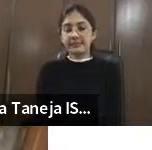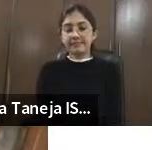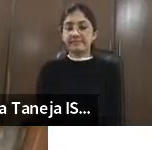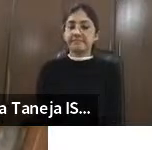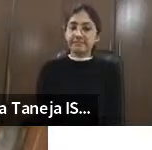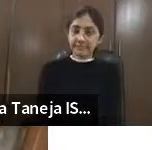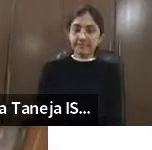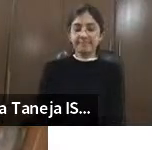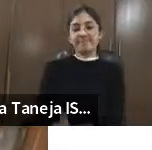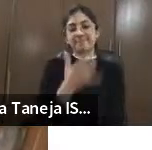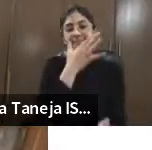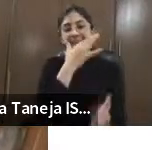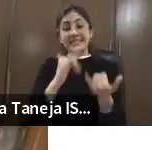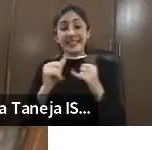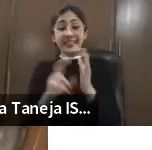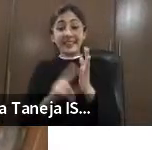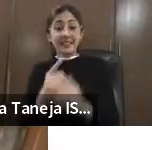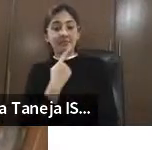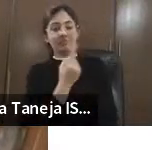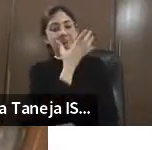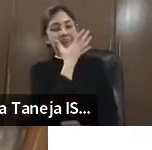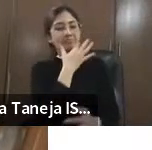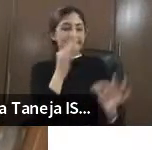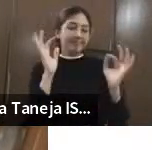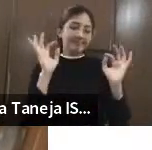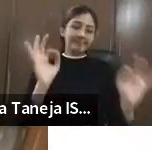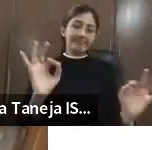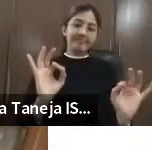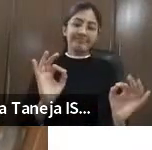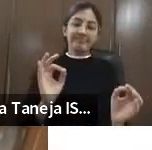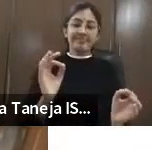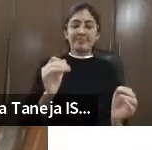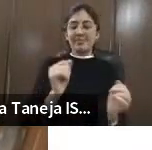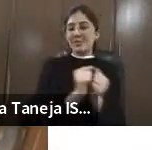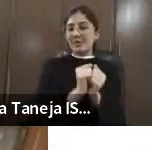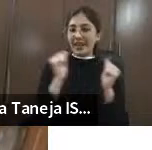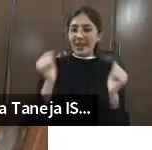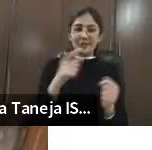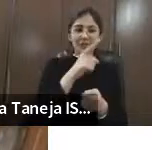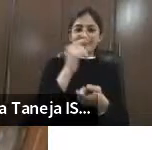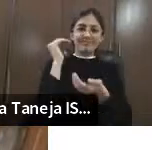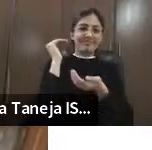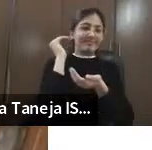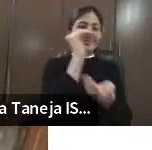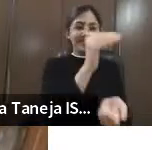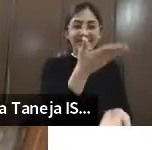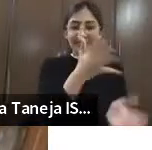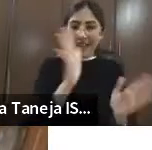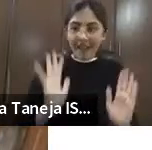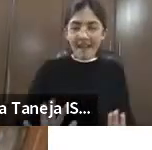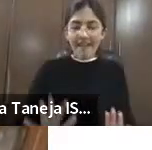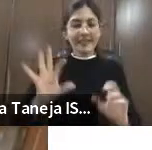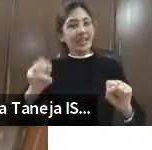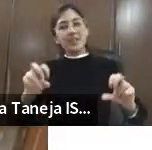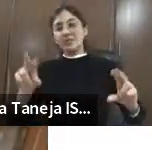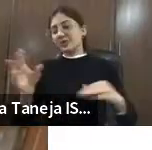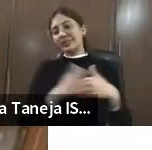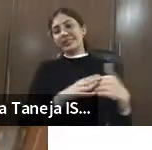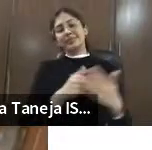That's a wonderful Natasha, beautiful within and without, receiving this coveted award.